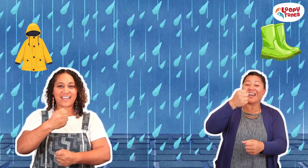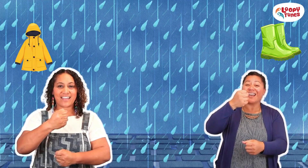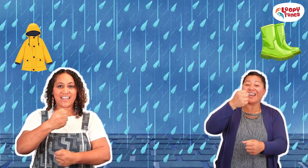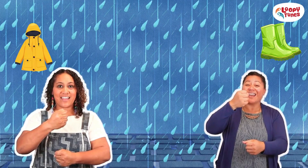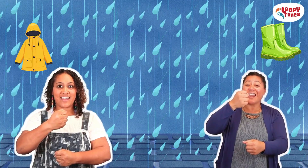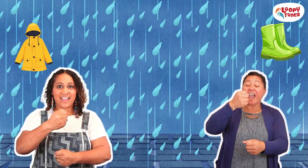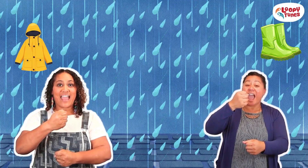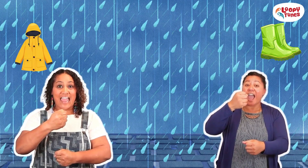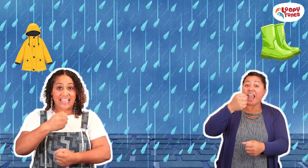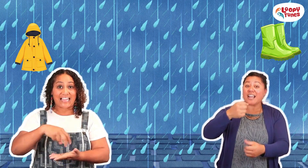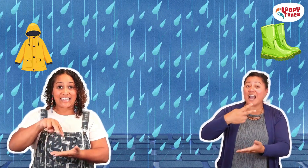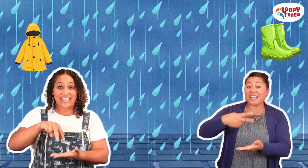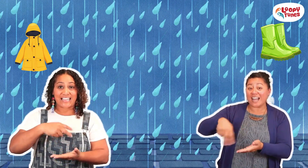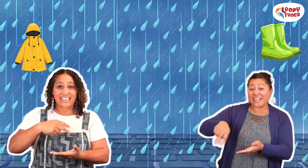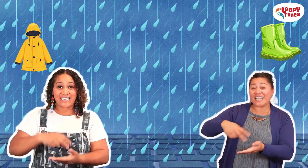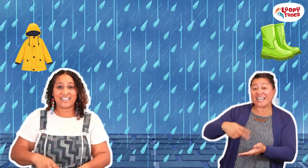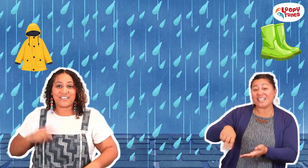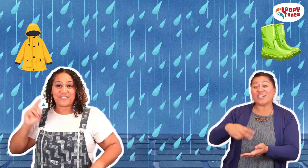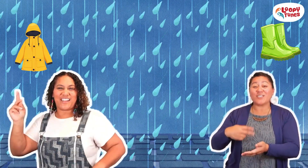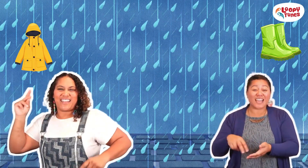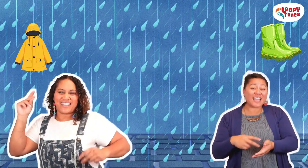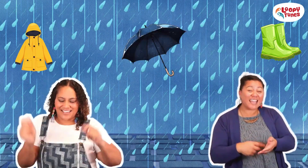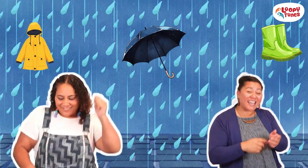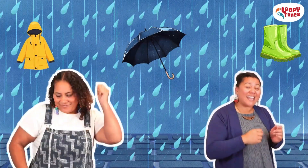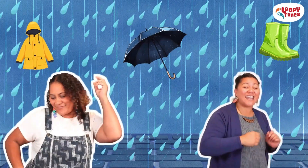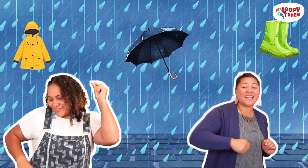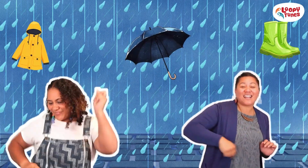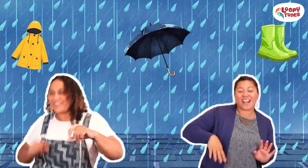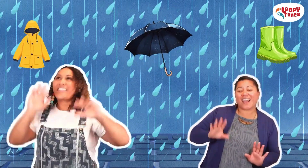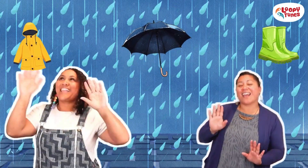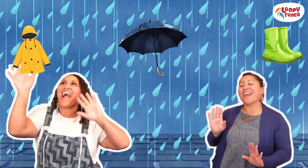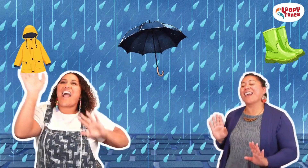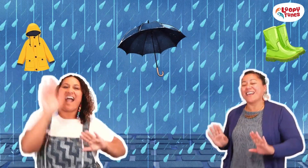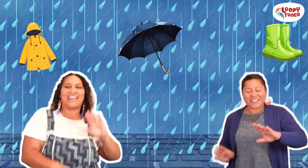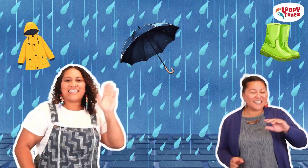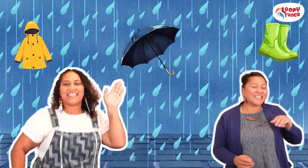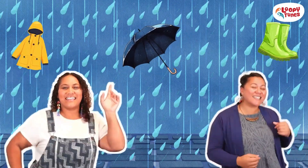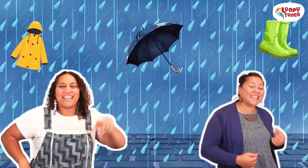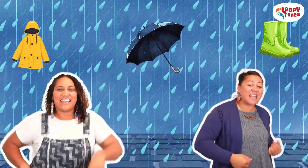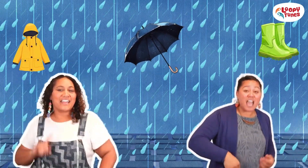hamarara and kani kani in the rain.